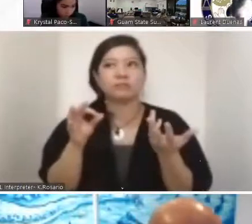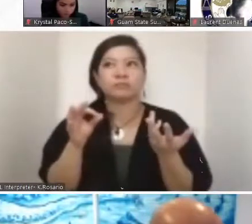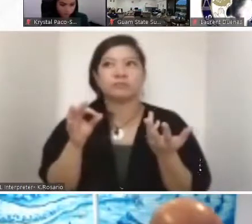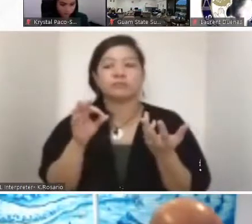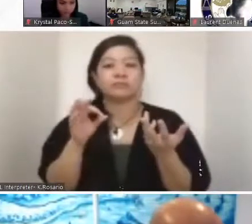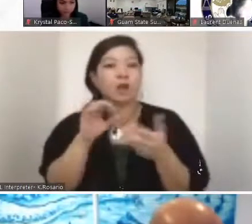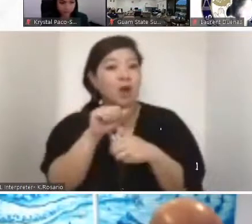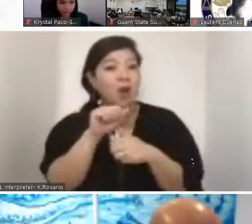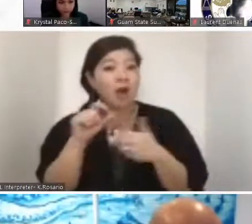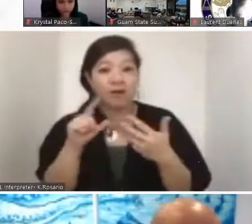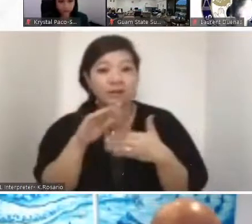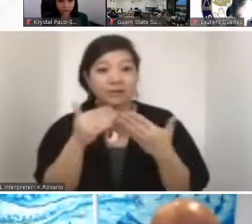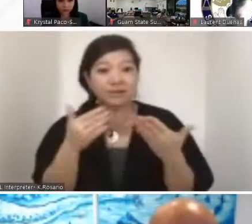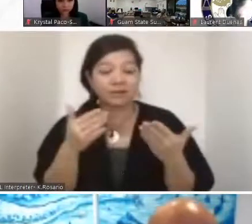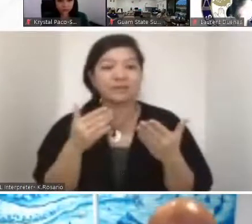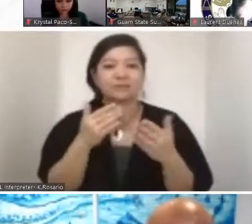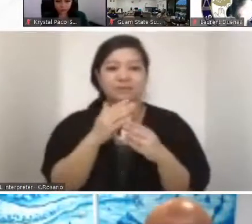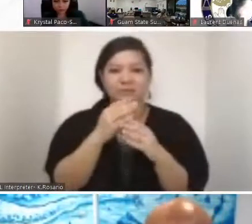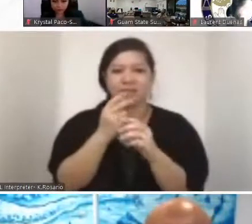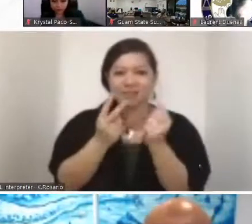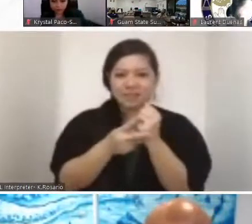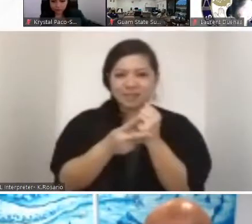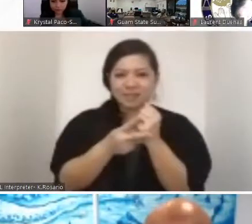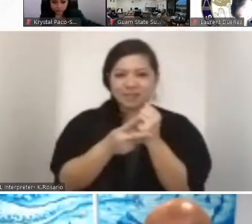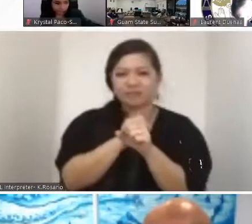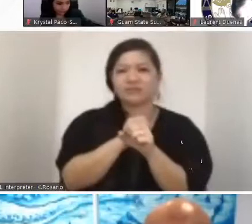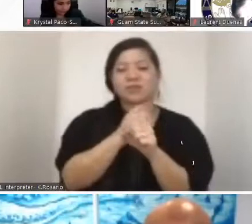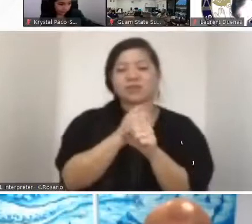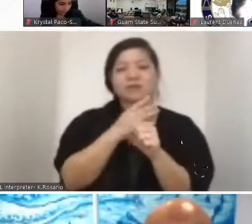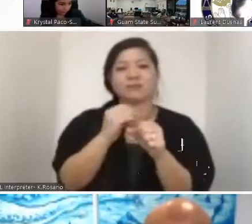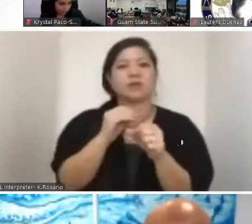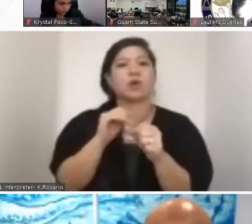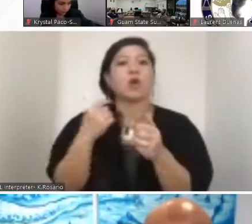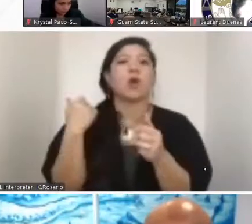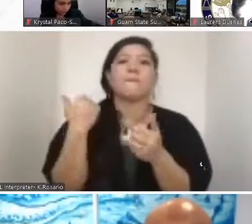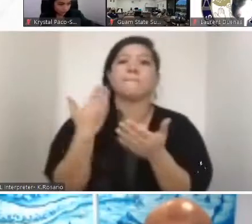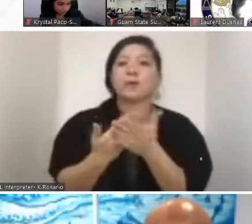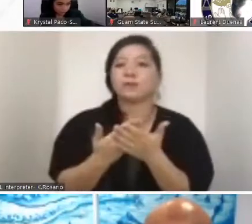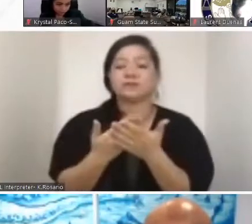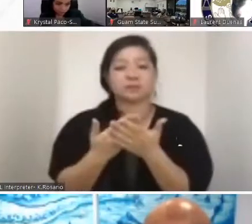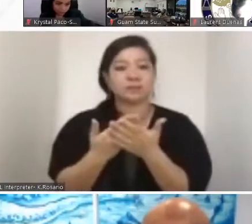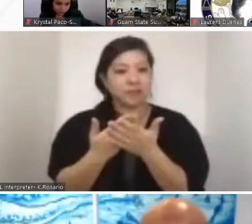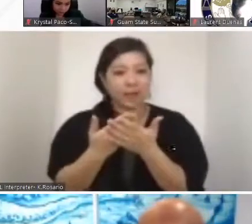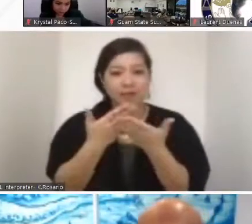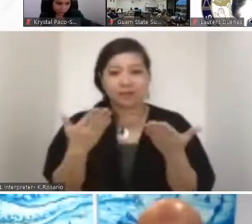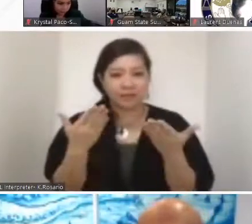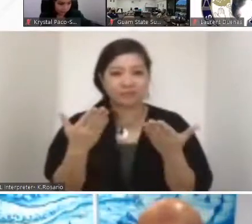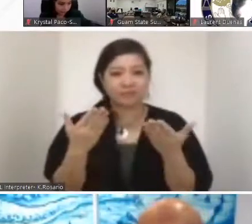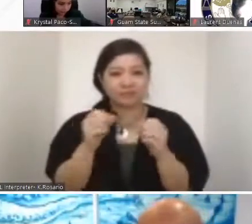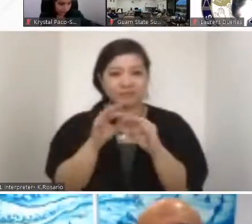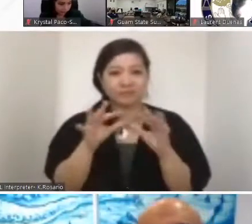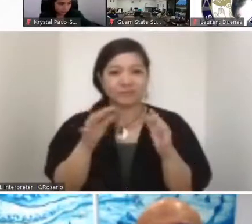virus. And you're right, we were almost there. We were almost there, and things broke loose and under